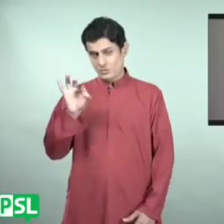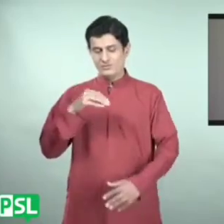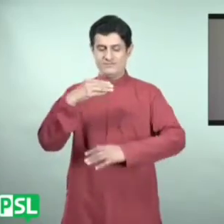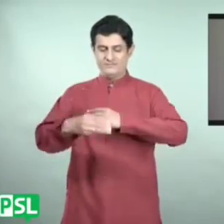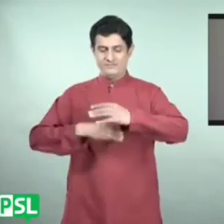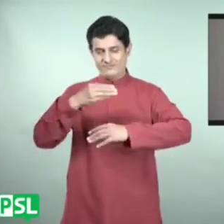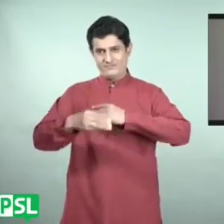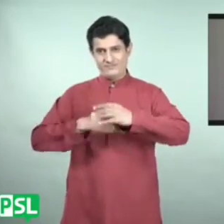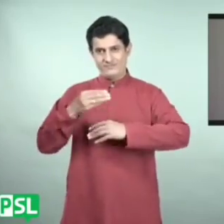toilet roll,